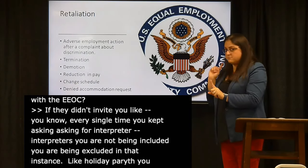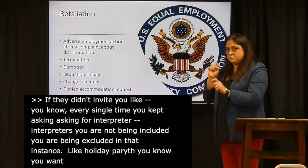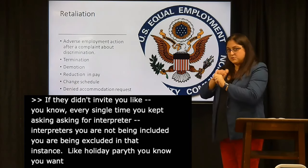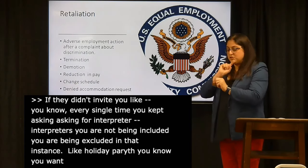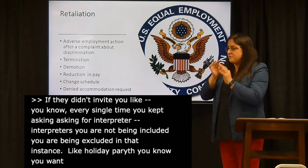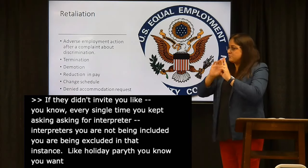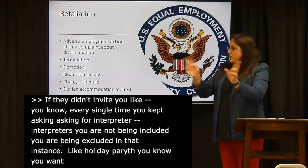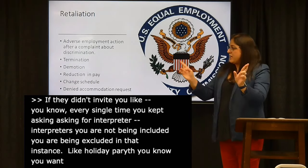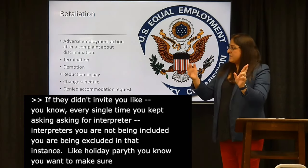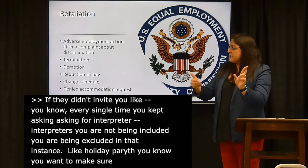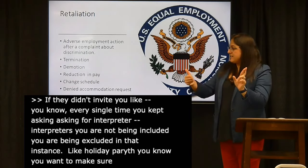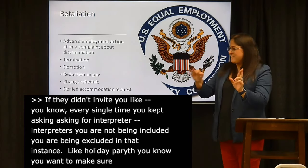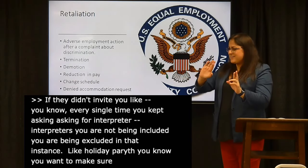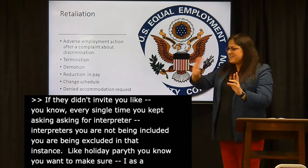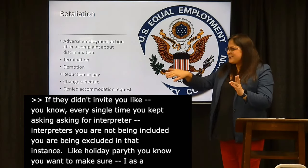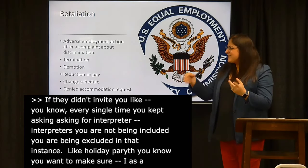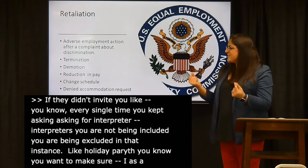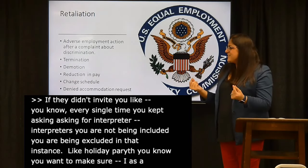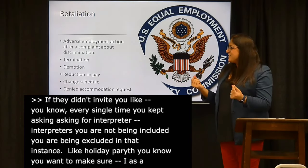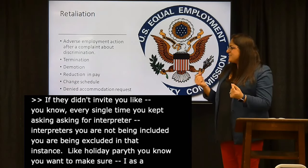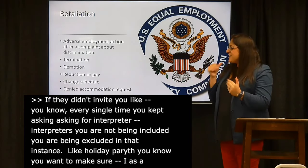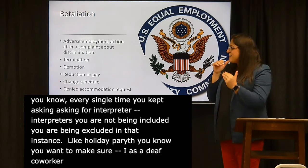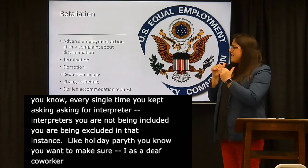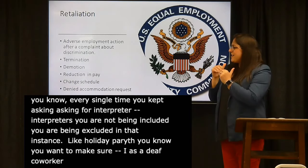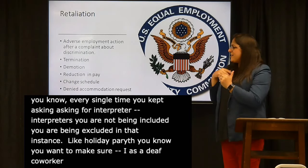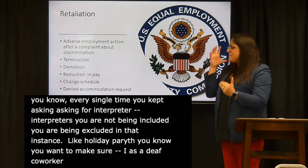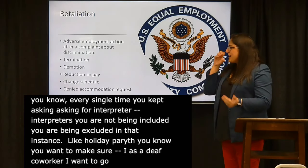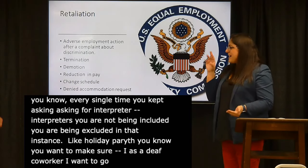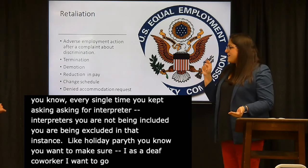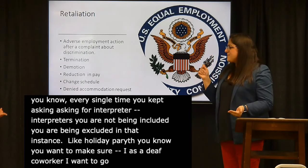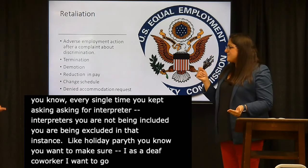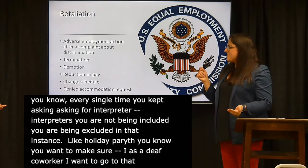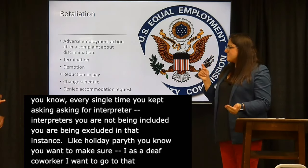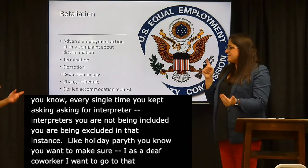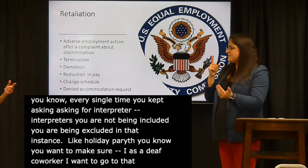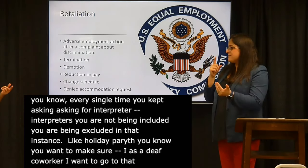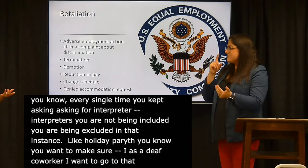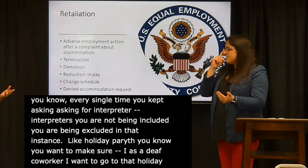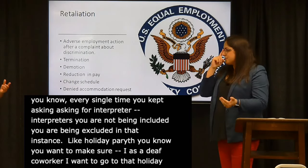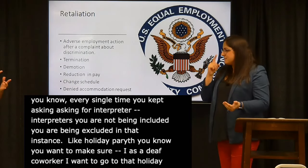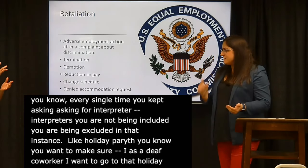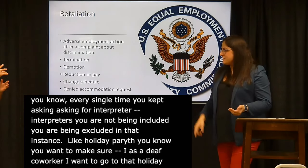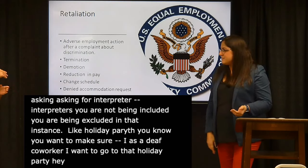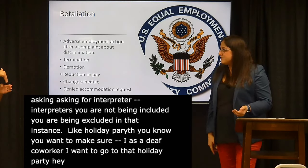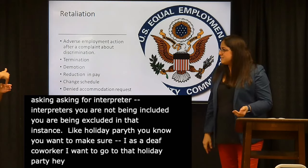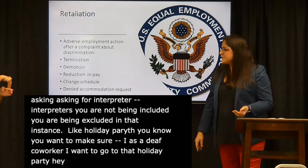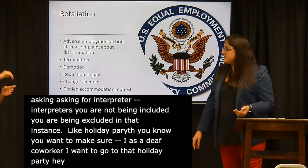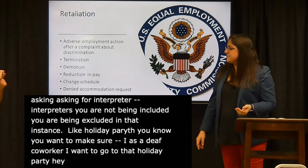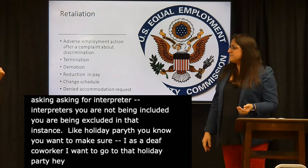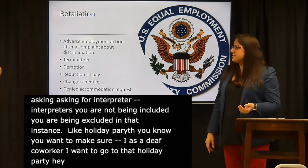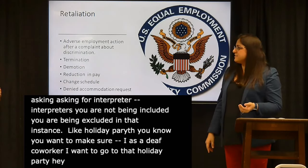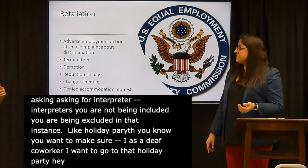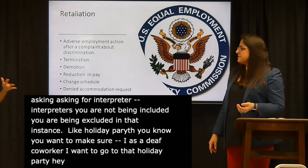deaf coworker, I want to go to that holiday party. Hey, boss, I'd like to please make sure I have an interpreter. You know, you're missing out on some of that business discussion.